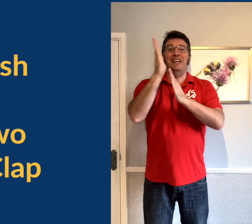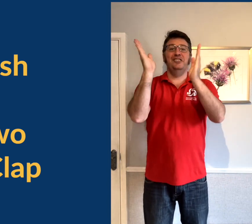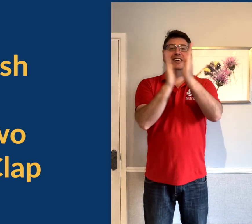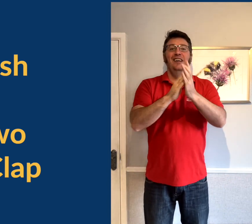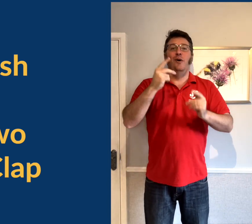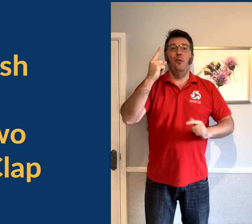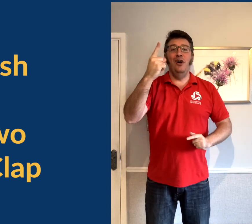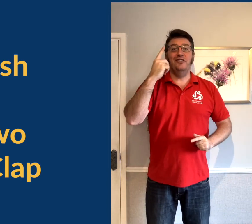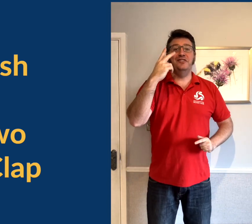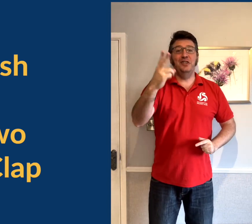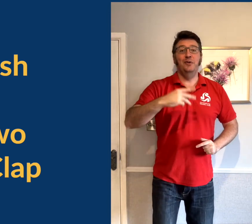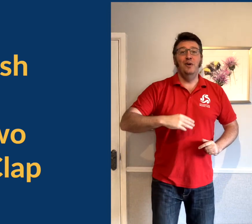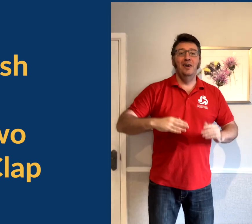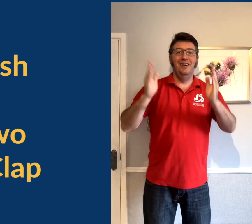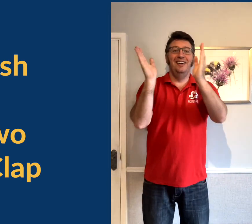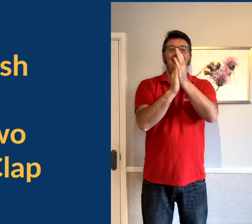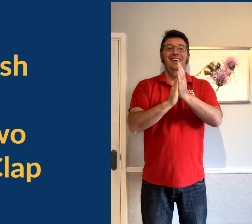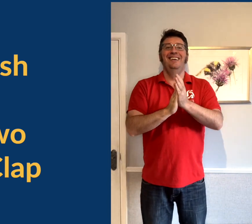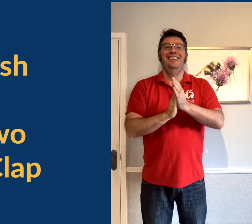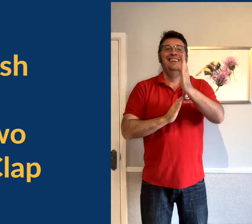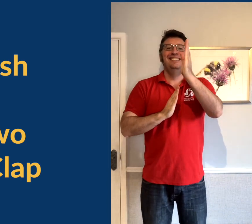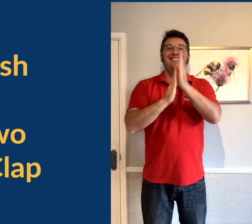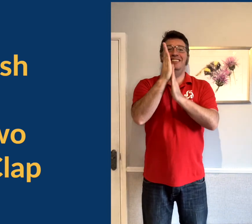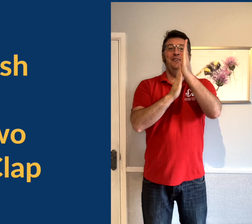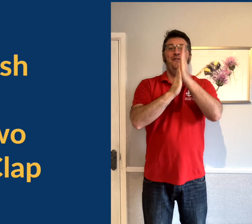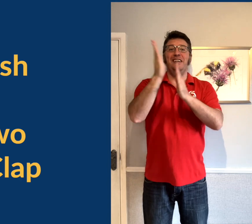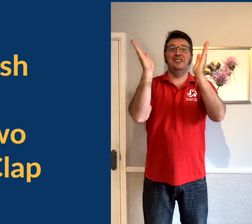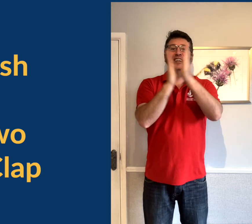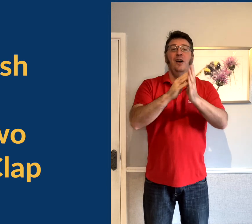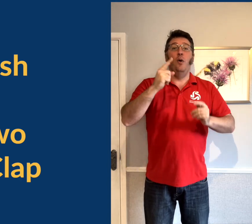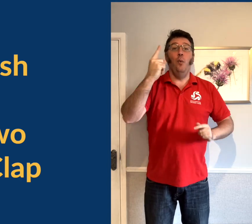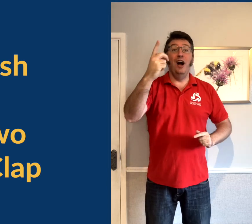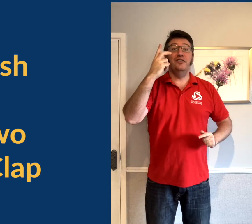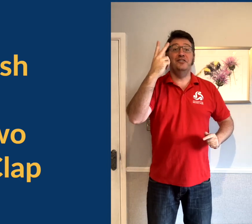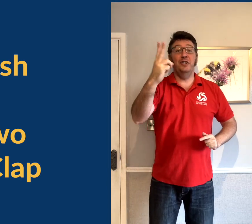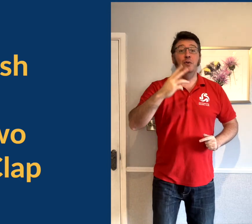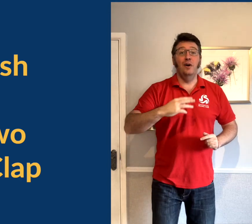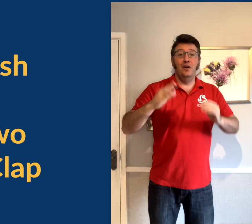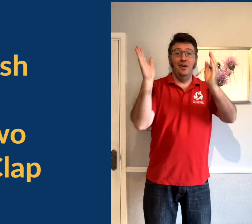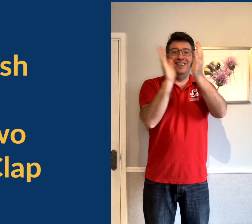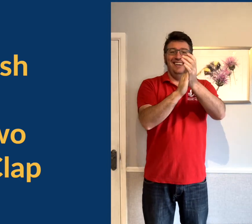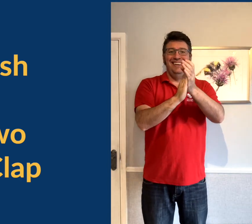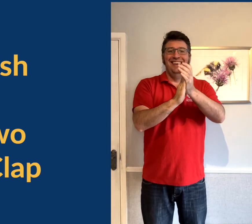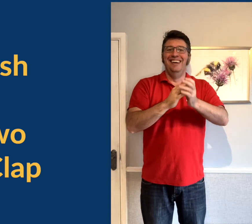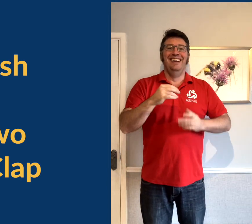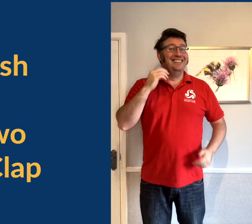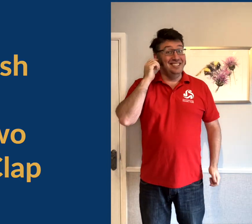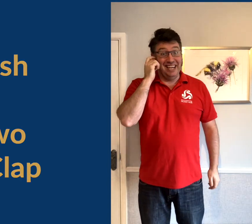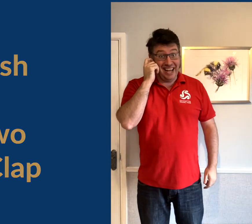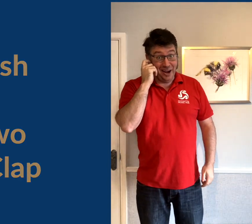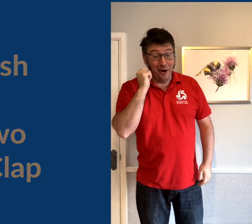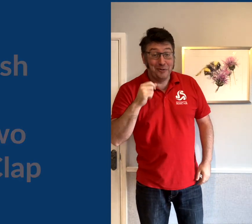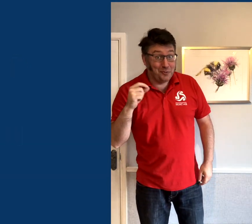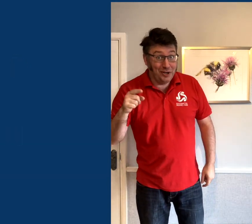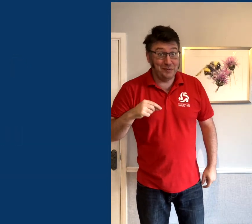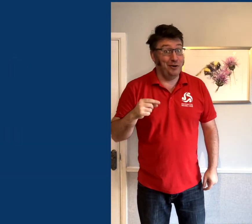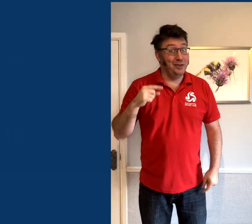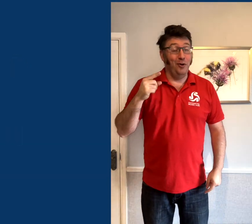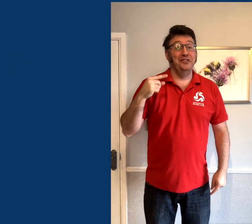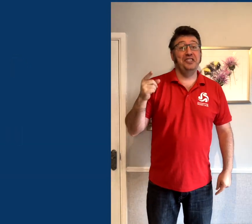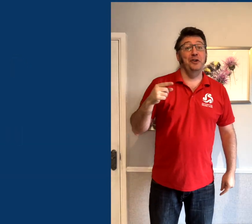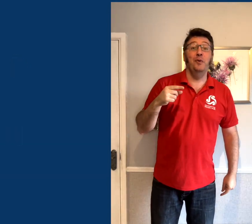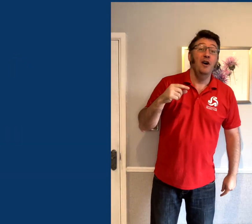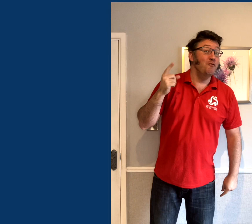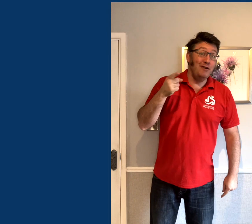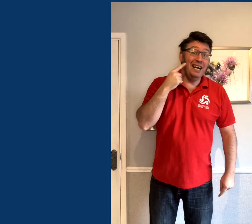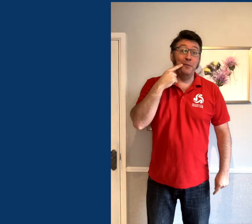Tasty fish, 1, 2. Tasty fish, 1, 2. Did you hear how I was whispering